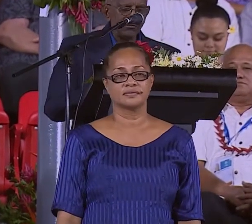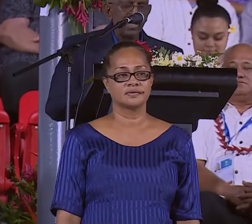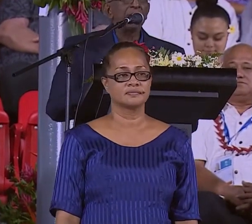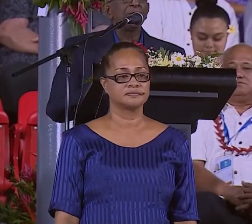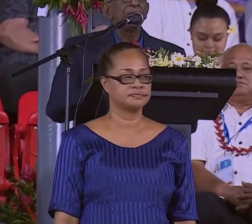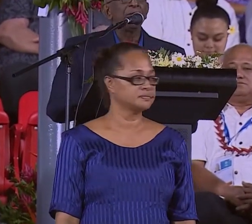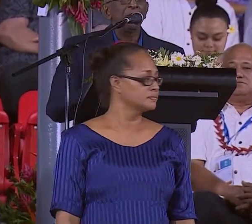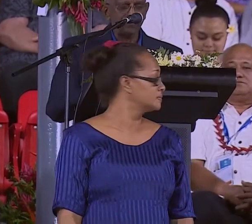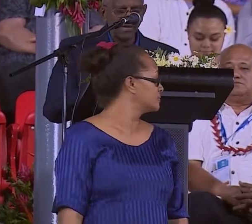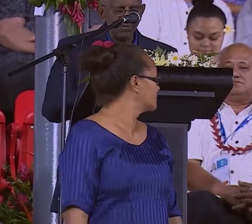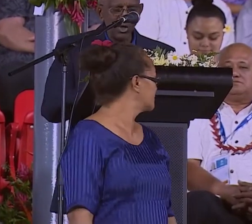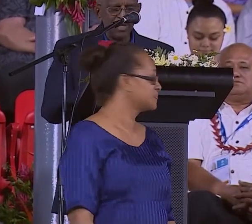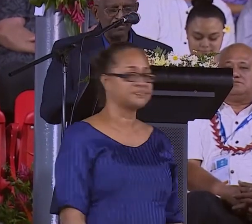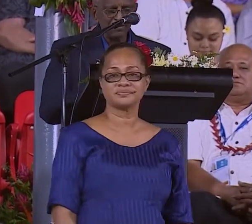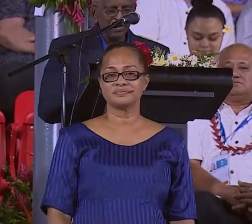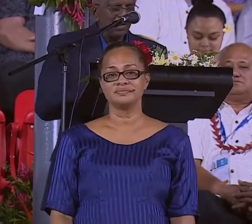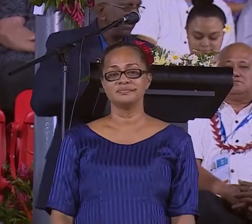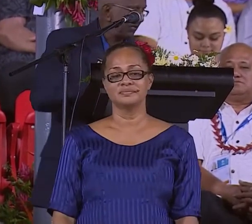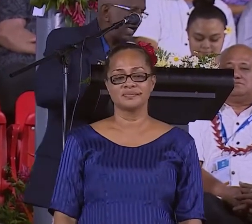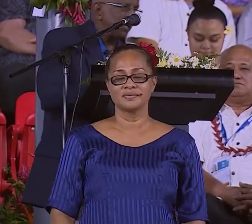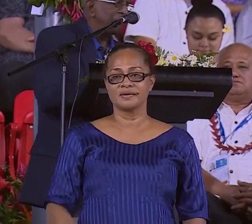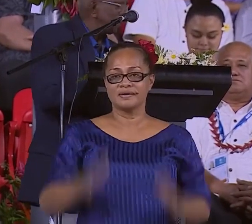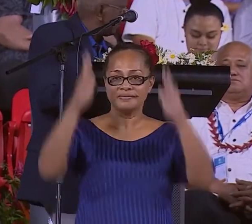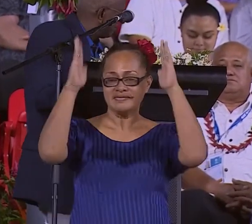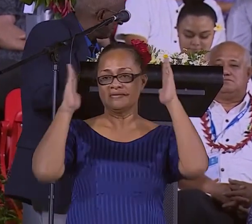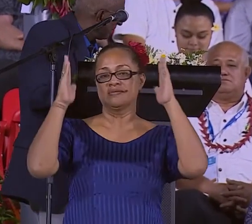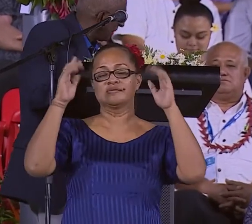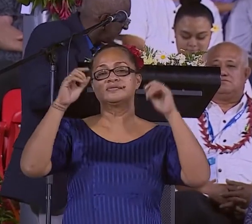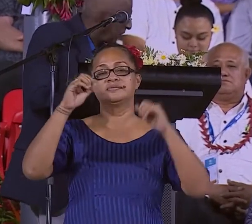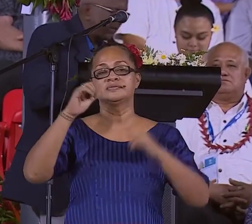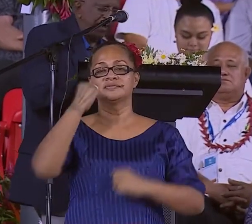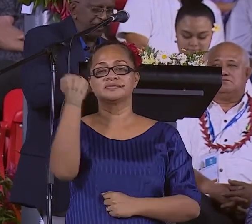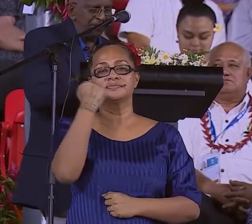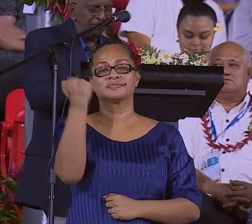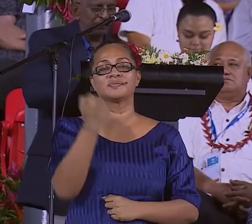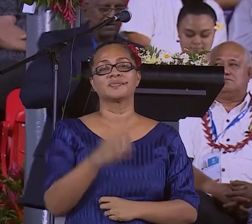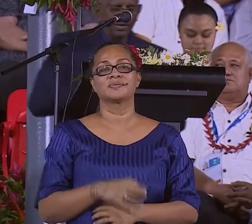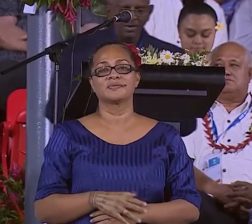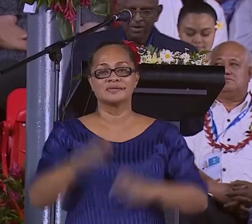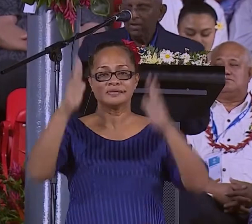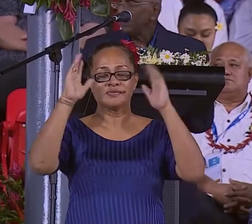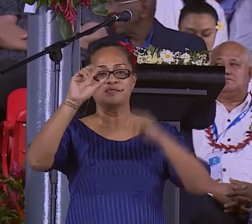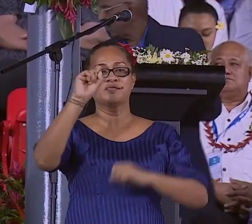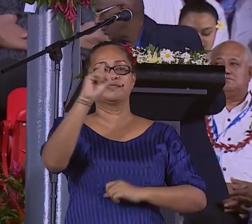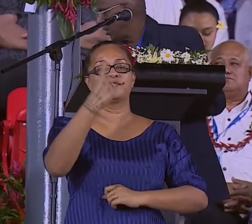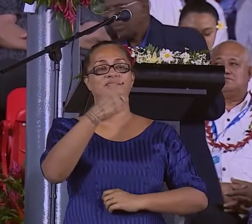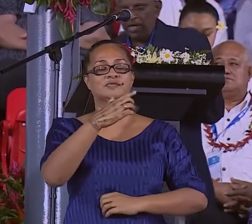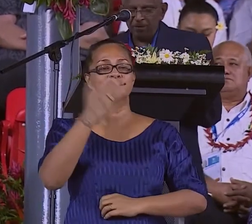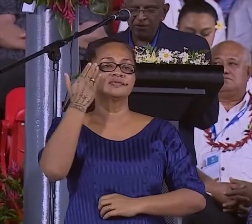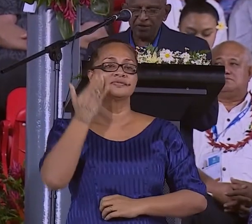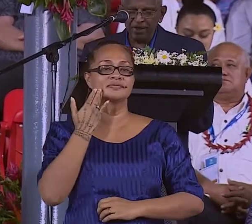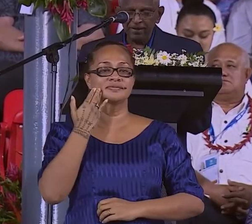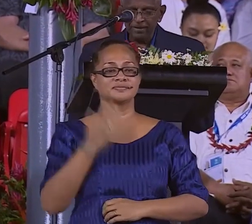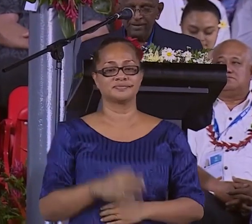Pacific Games Council, Mr. Vidya Lakhan. His Highness, the First Lady, the Honourable